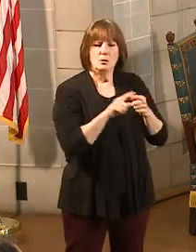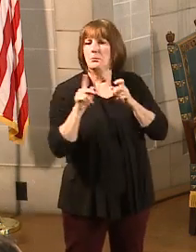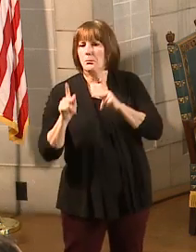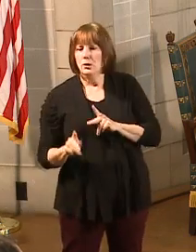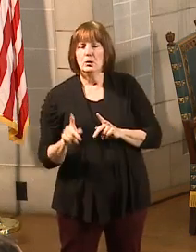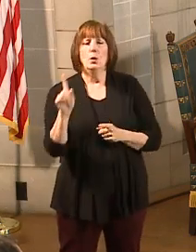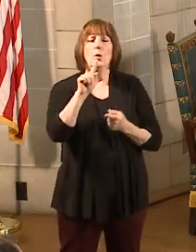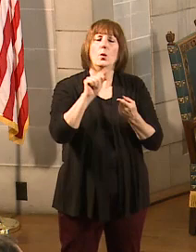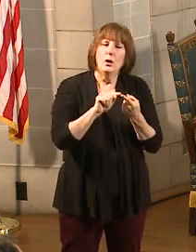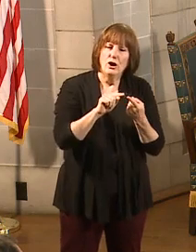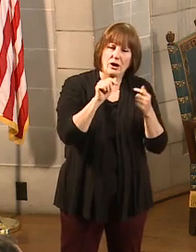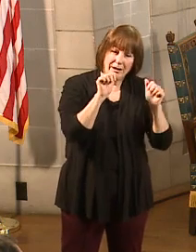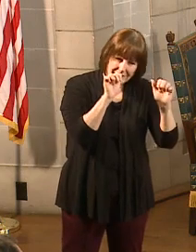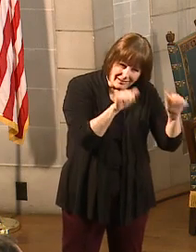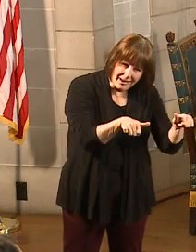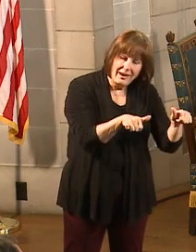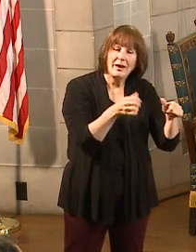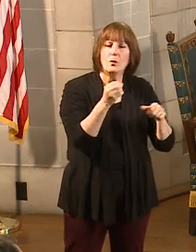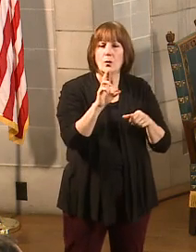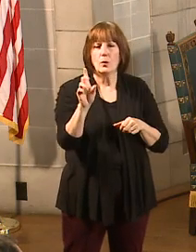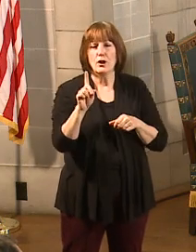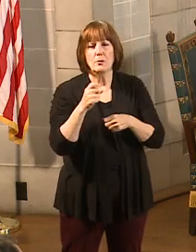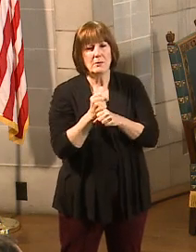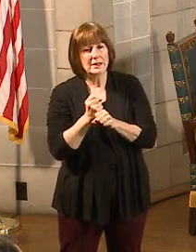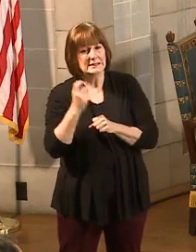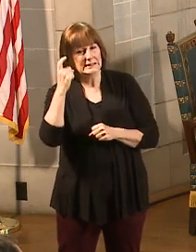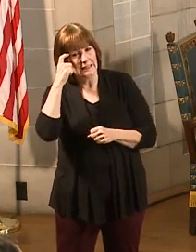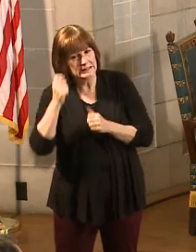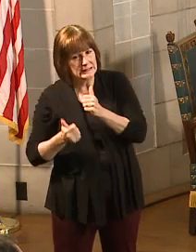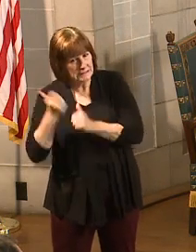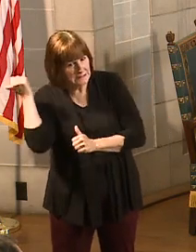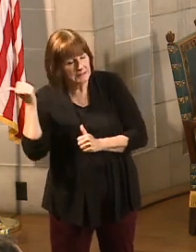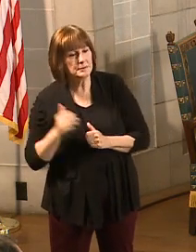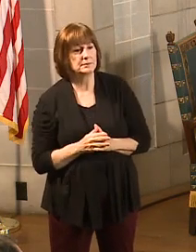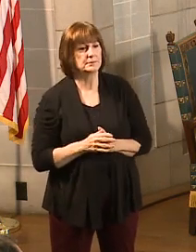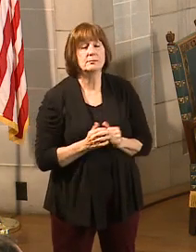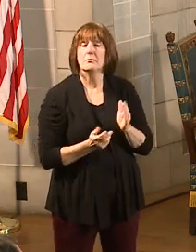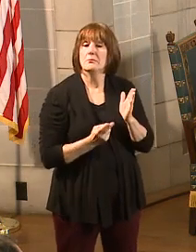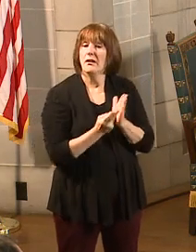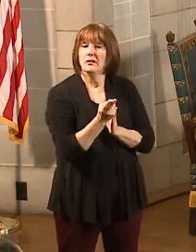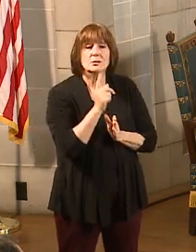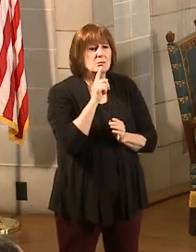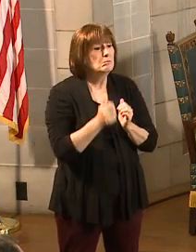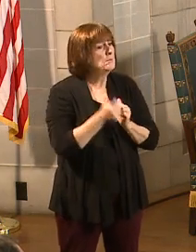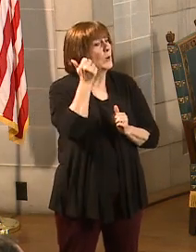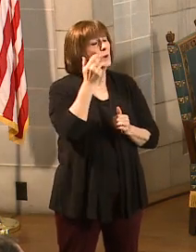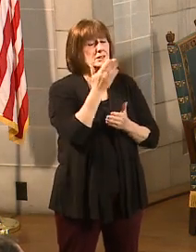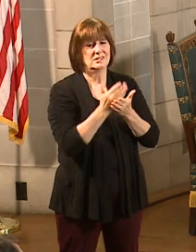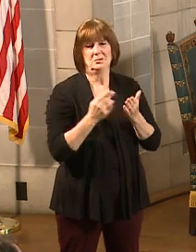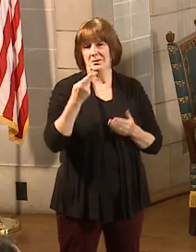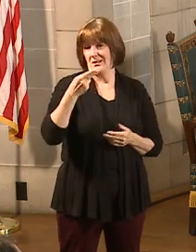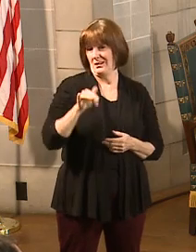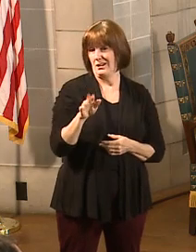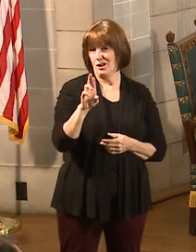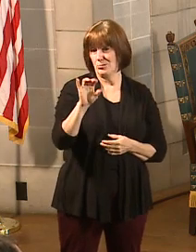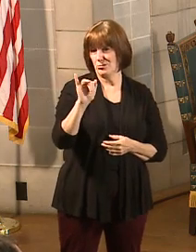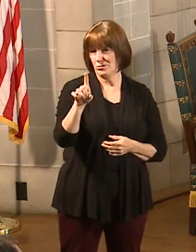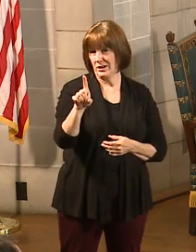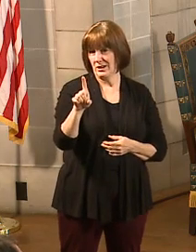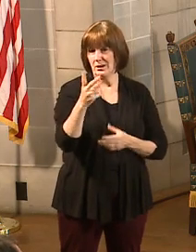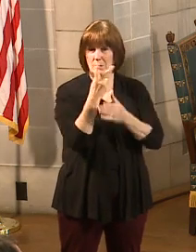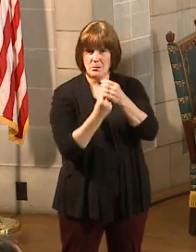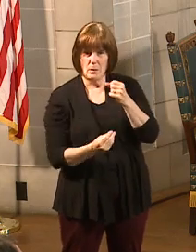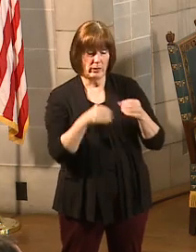it's possible, wherever it makes the most sense. And a lot of it, honestly, will also be hybrid. There will be some in-person and there will be